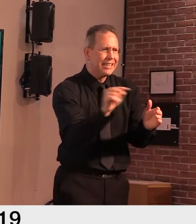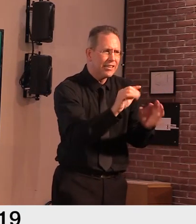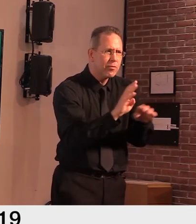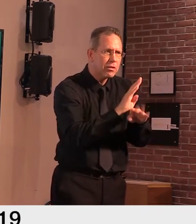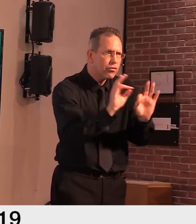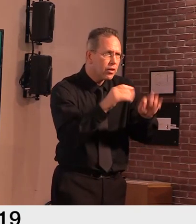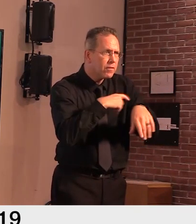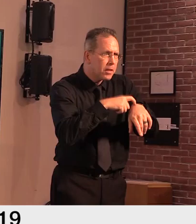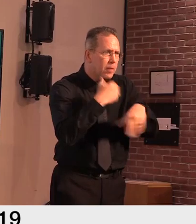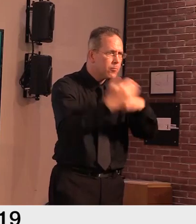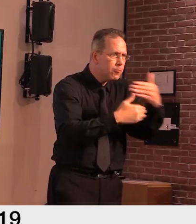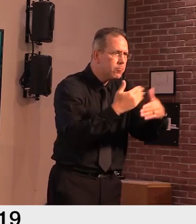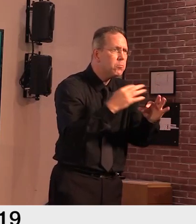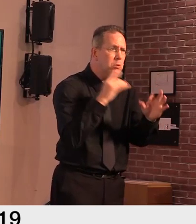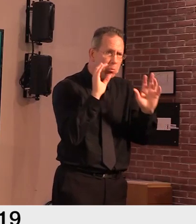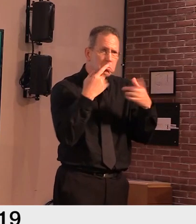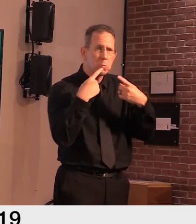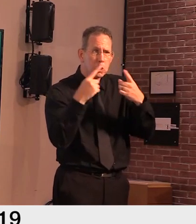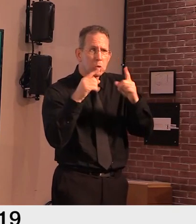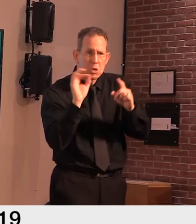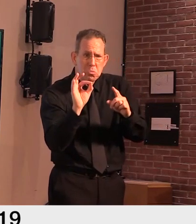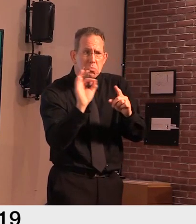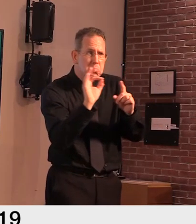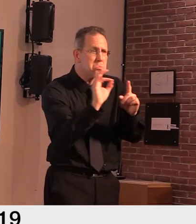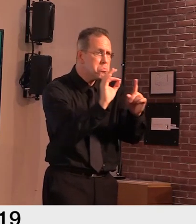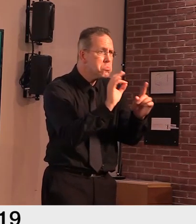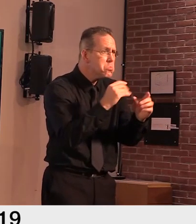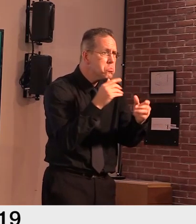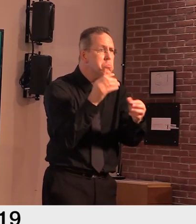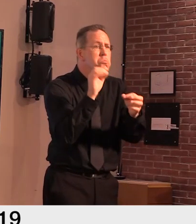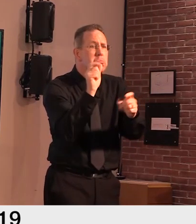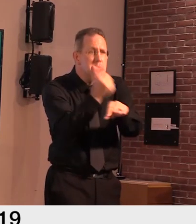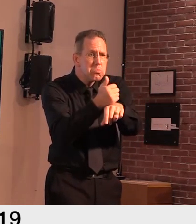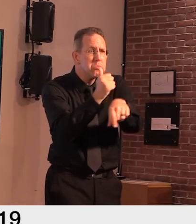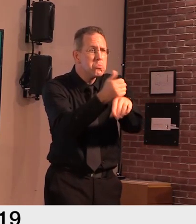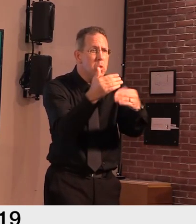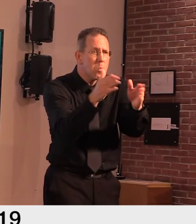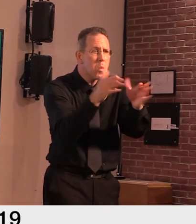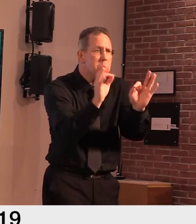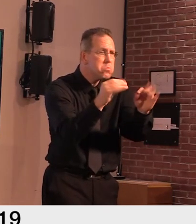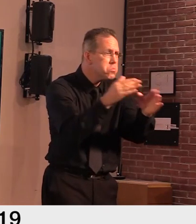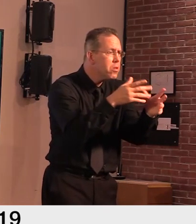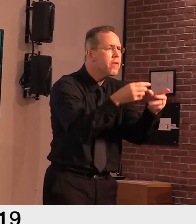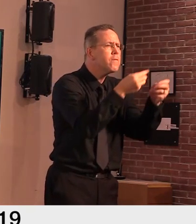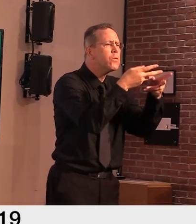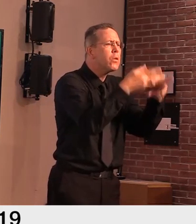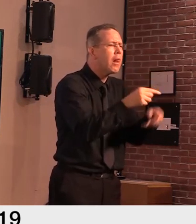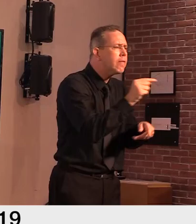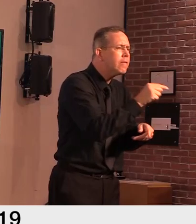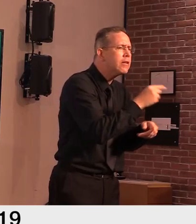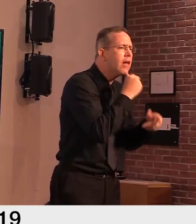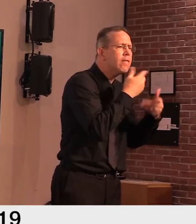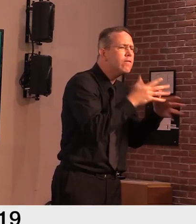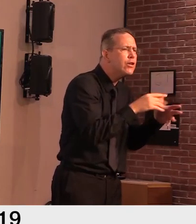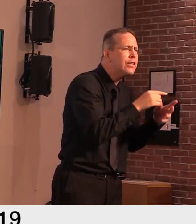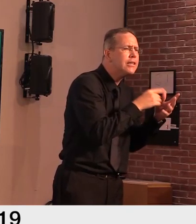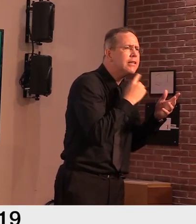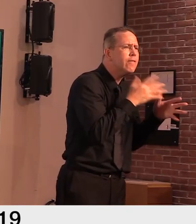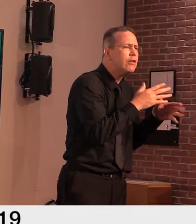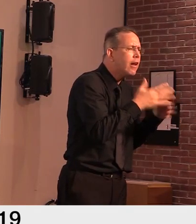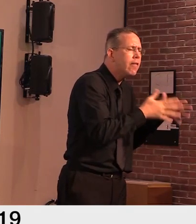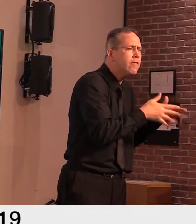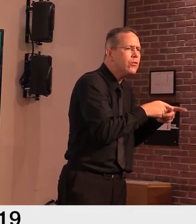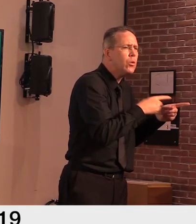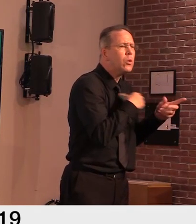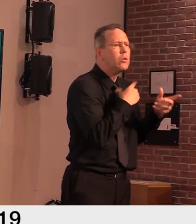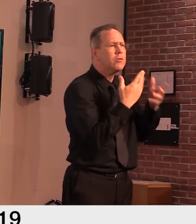ability to rethink how they operate to keep employees and customers safe. While we've been able to restart